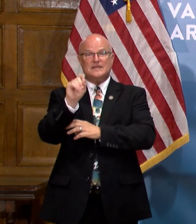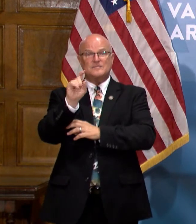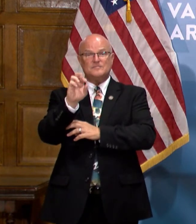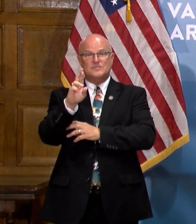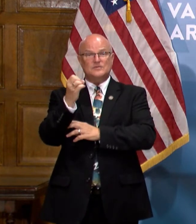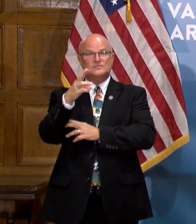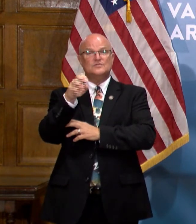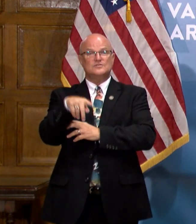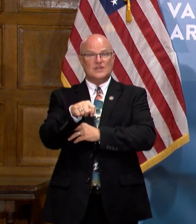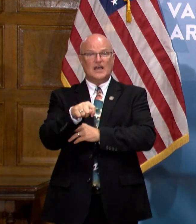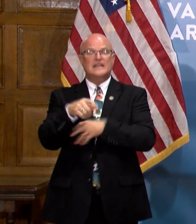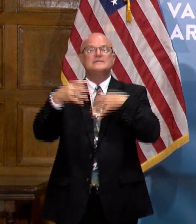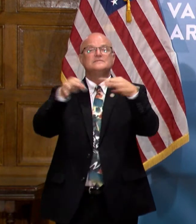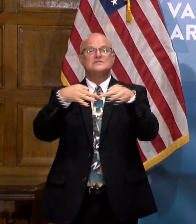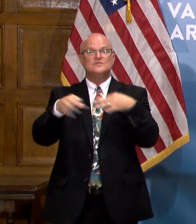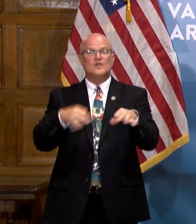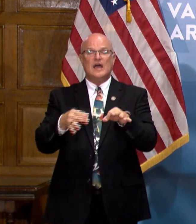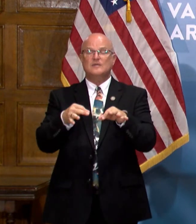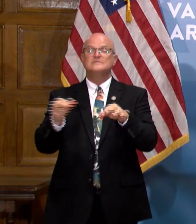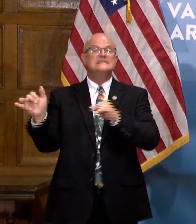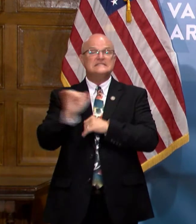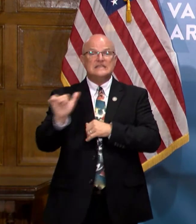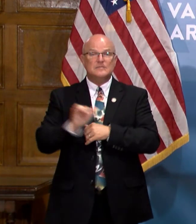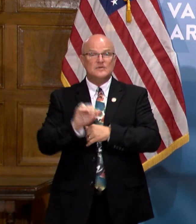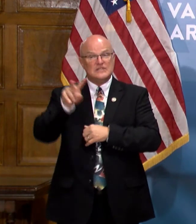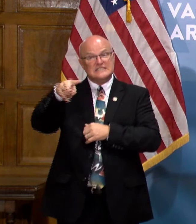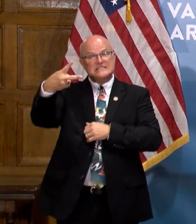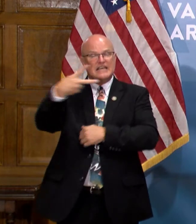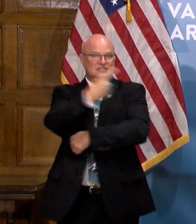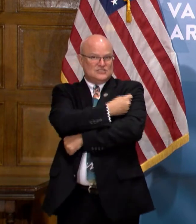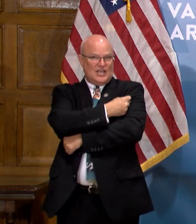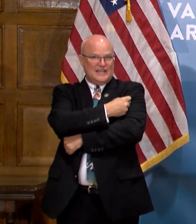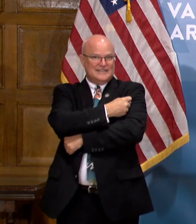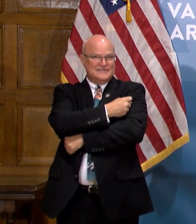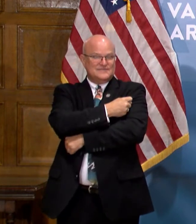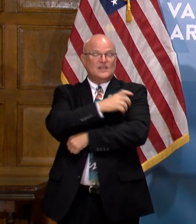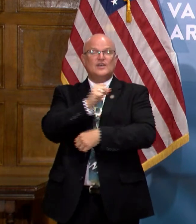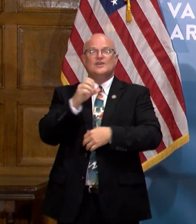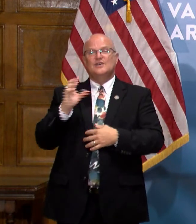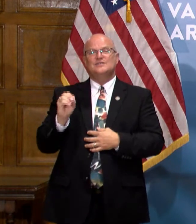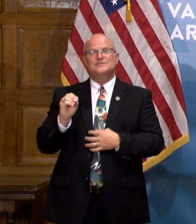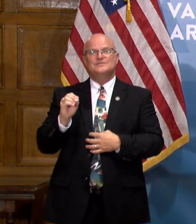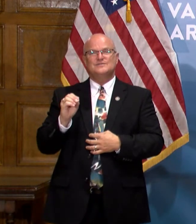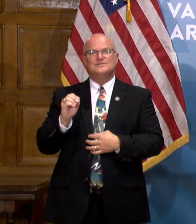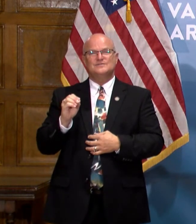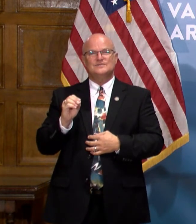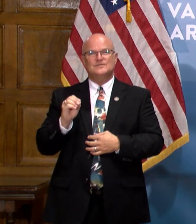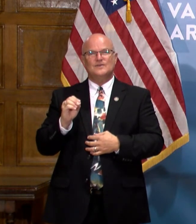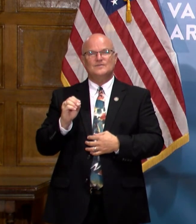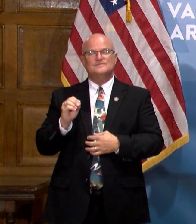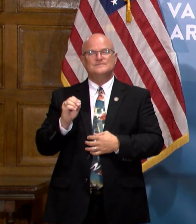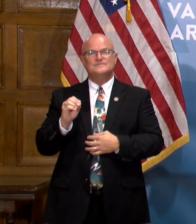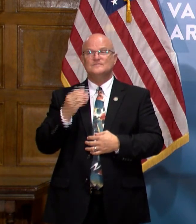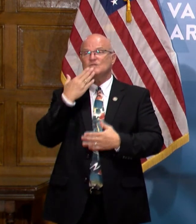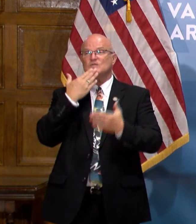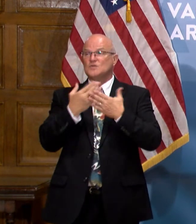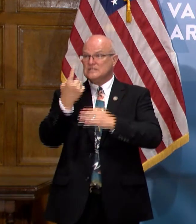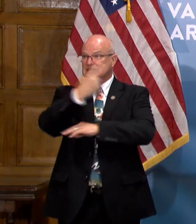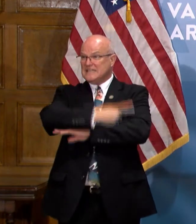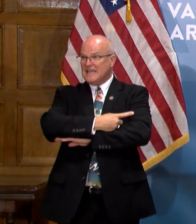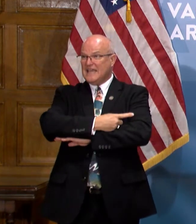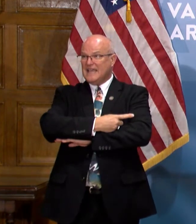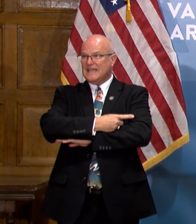shot, it's been described as very similar to your second shot. And so it was great